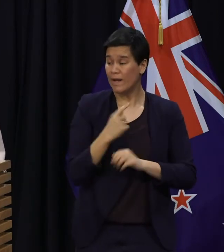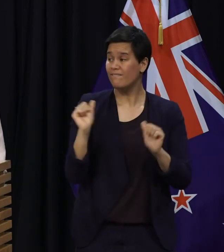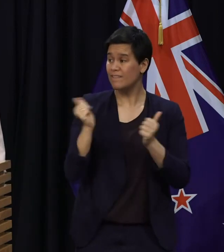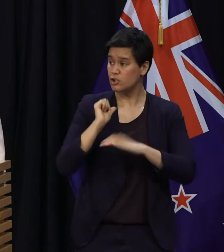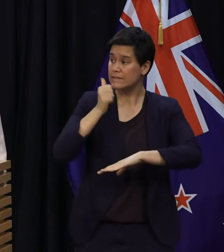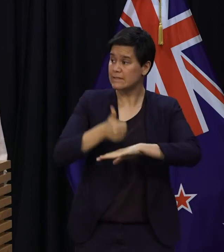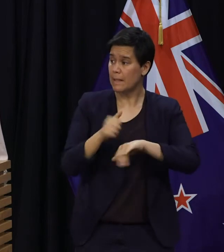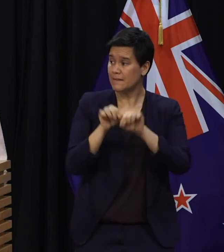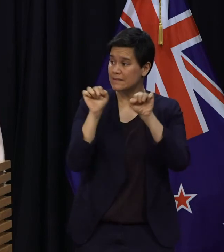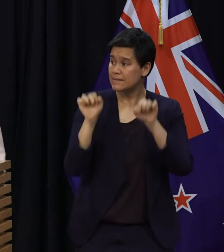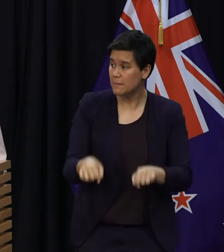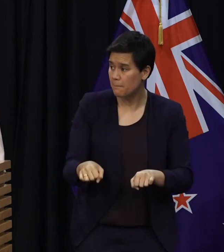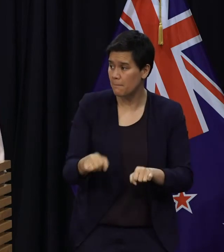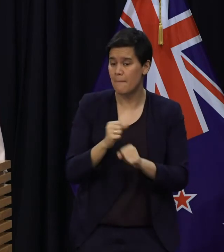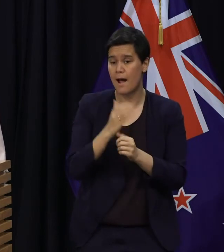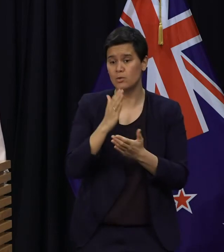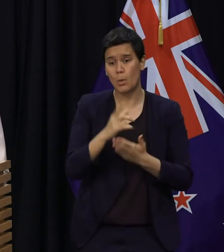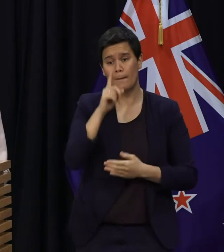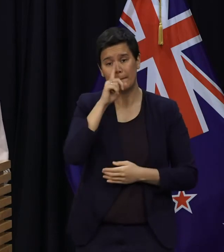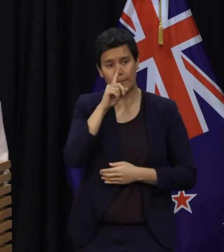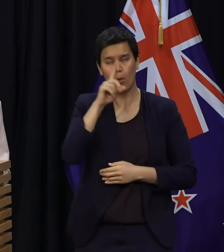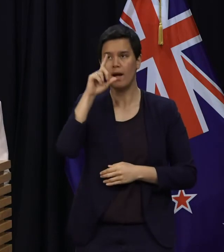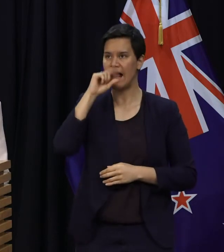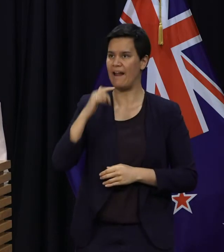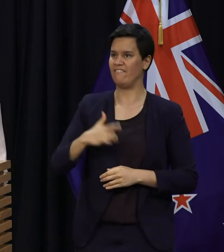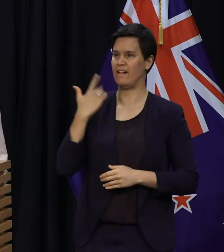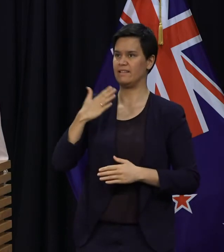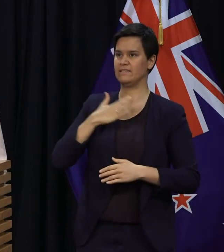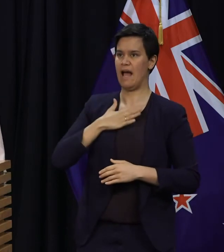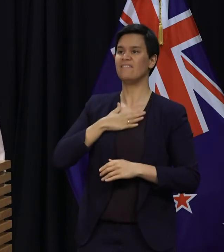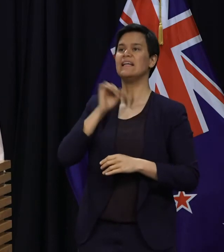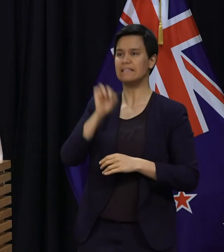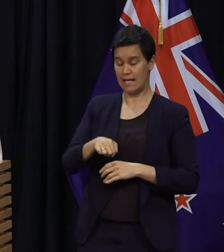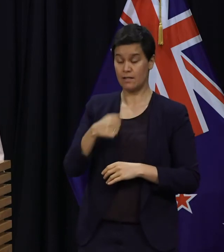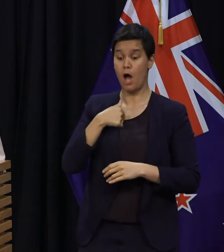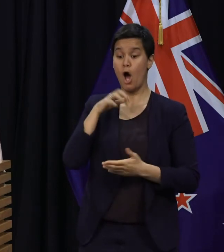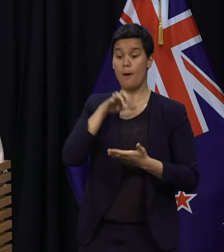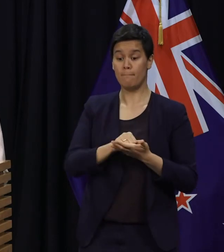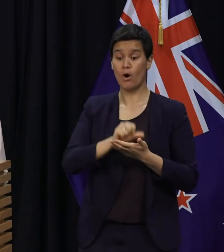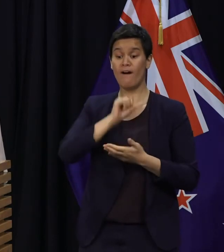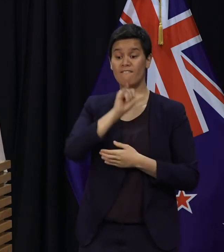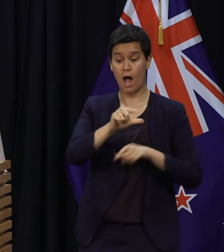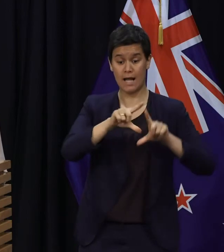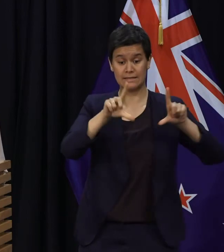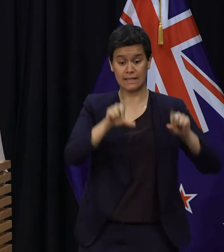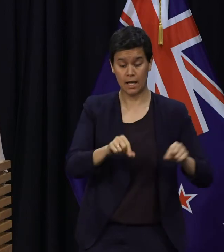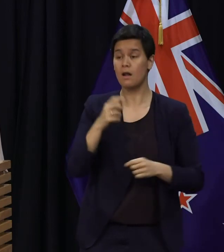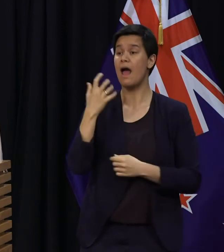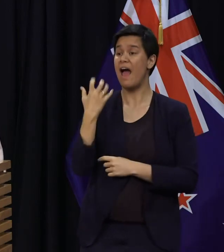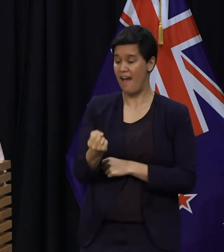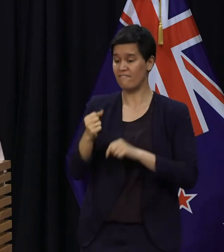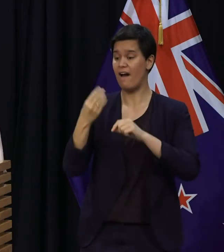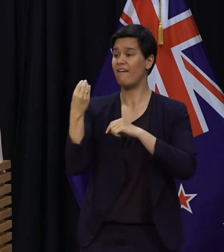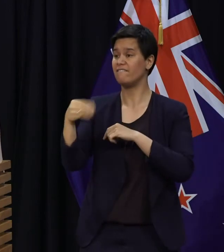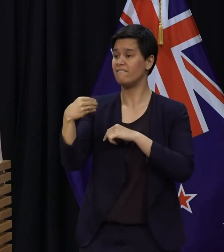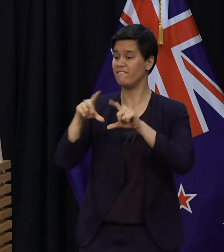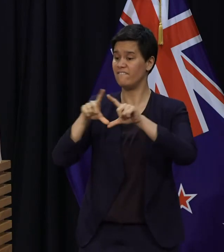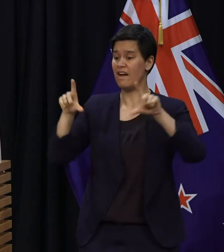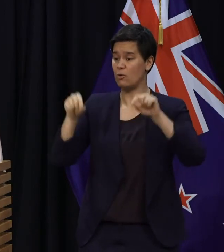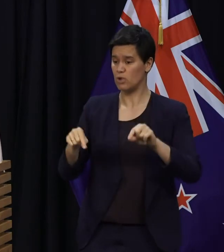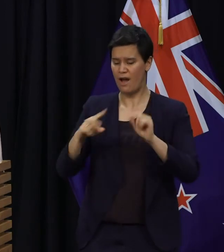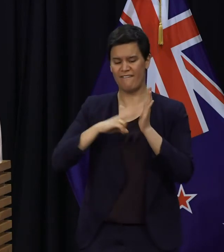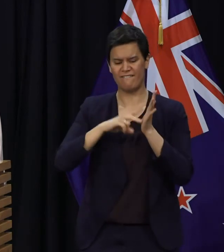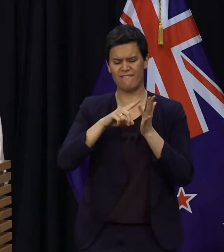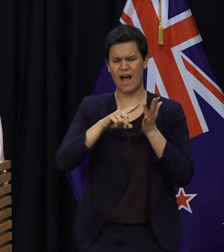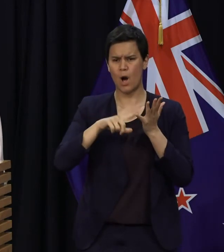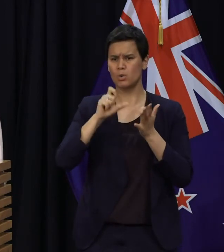some assurance, of course, to travelling New Zealanders that when they arrive in New Zealand, they have a place in managed isolation. And in the same way that you